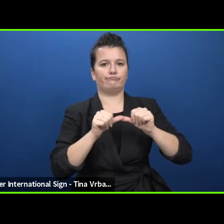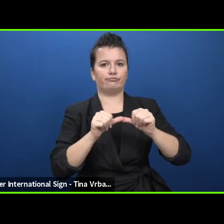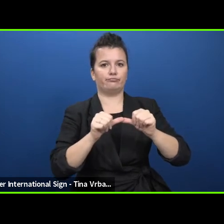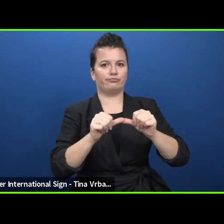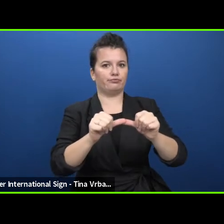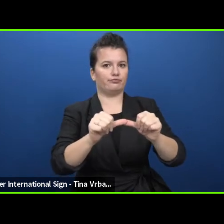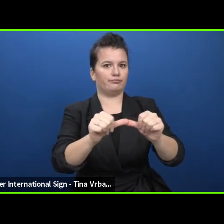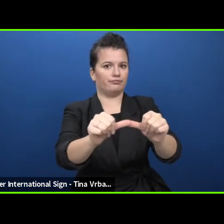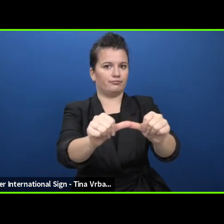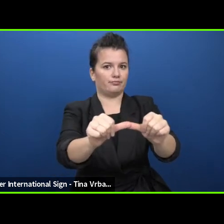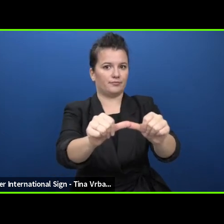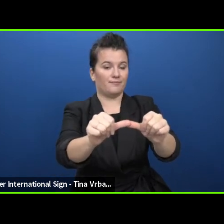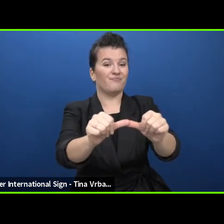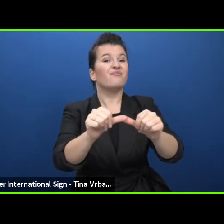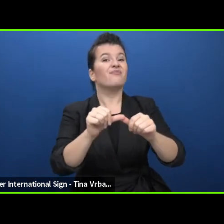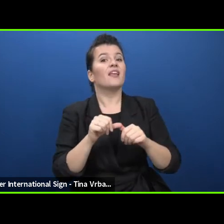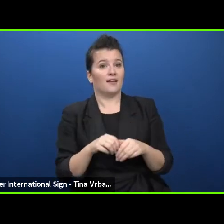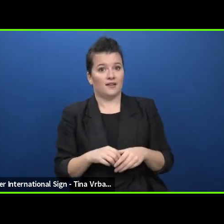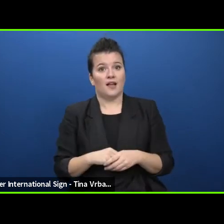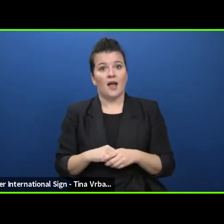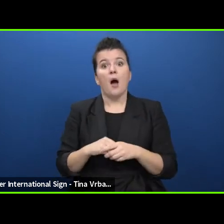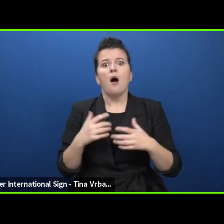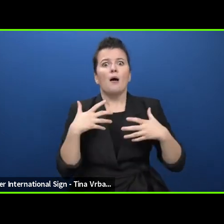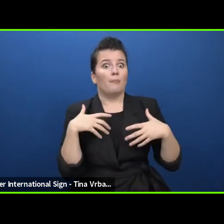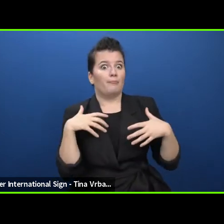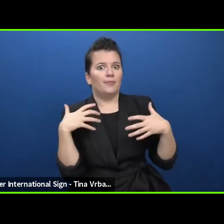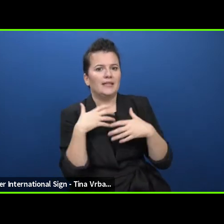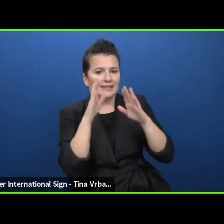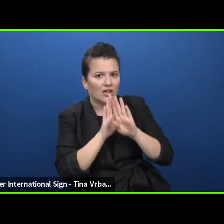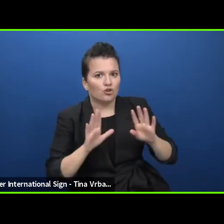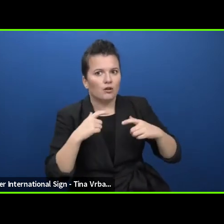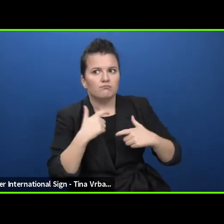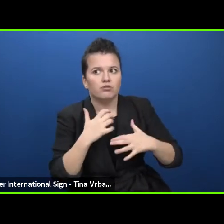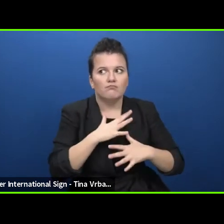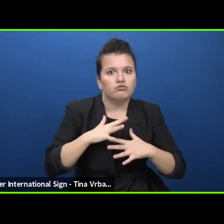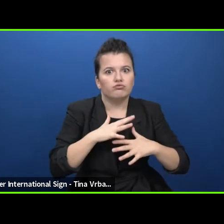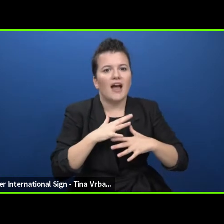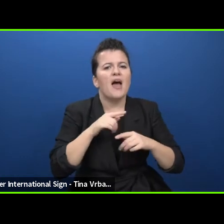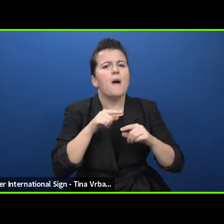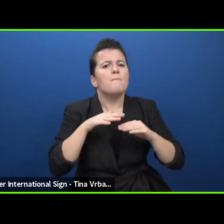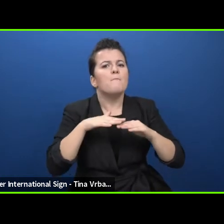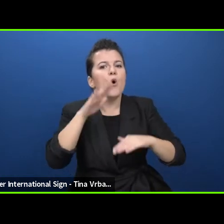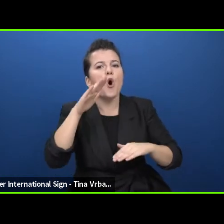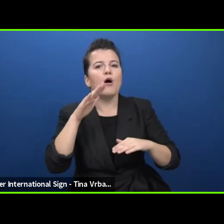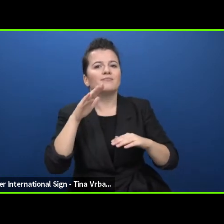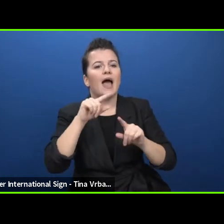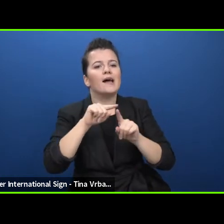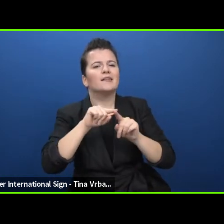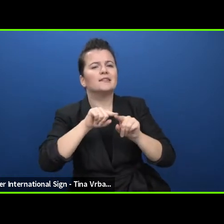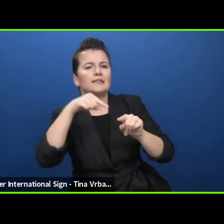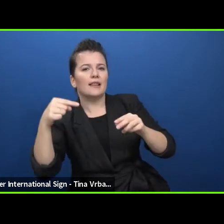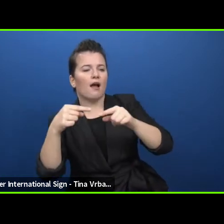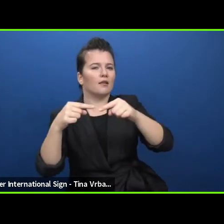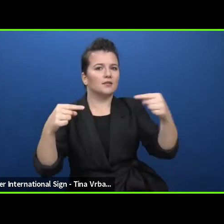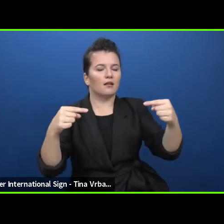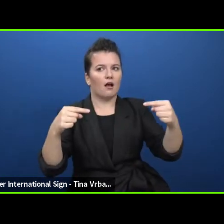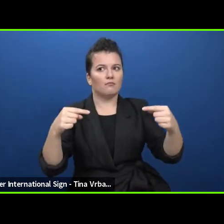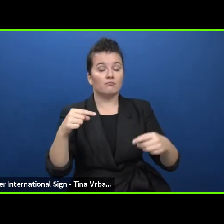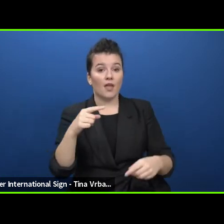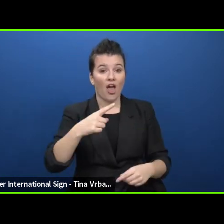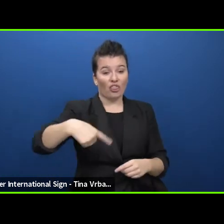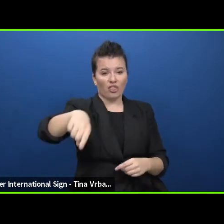Paranoid theater is an exclusive, sleek, cynical creature that doubts everything but itself.